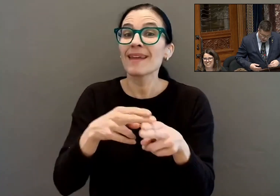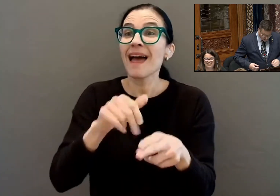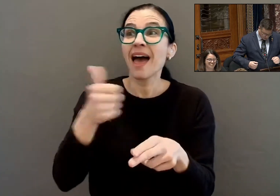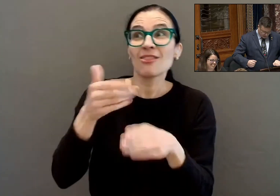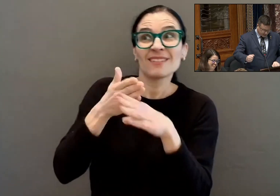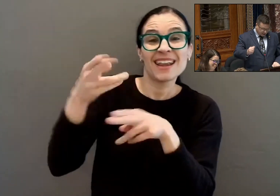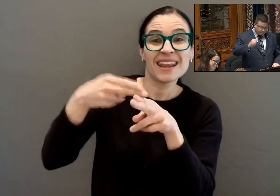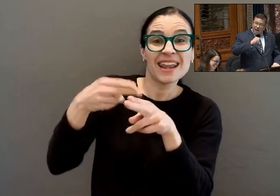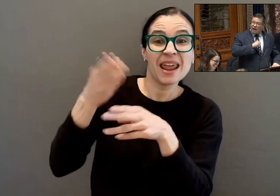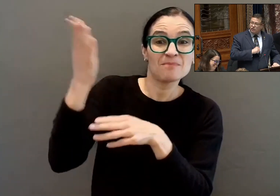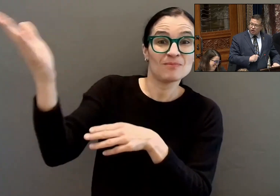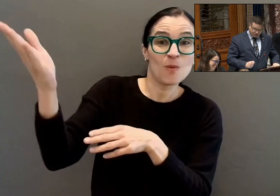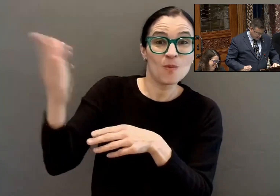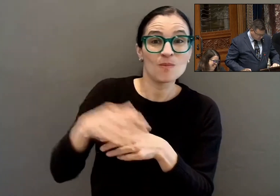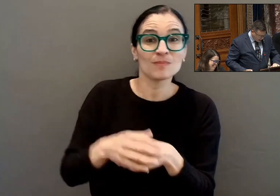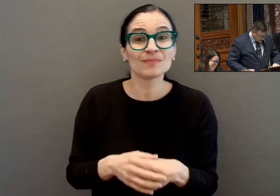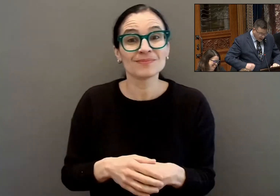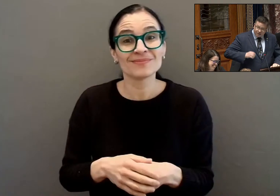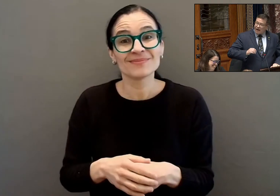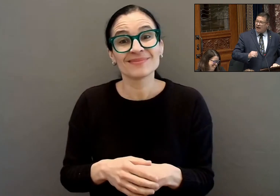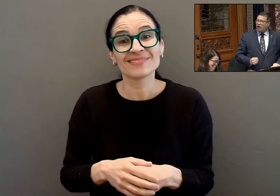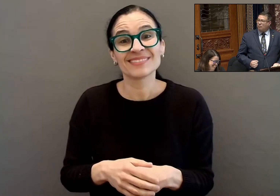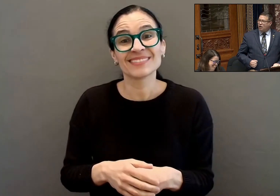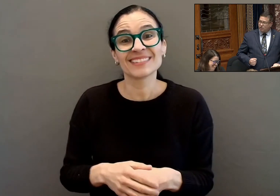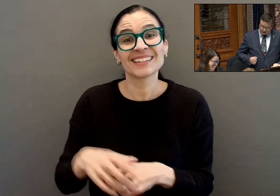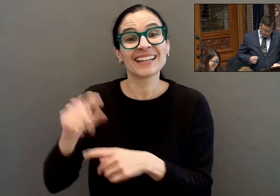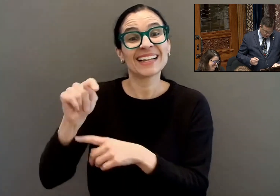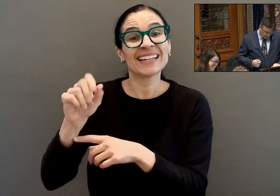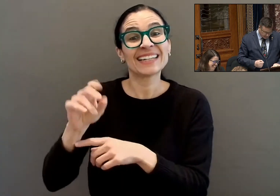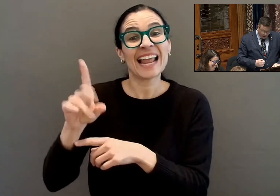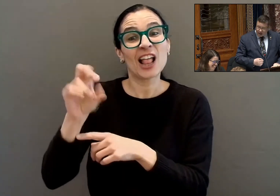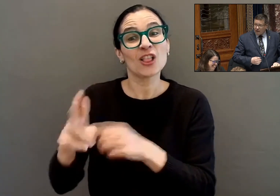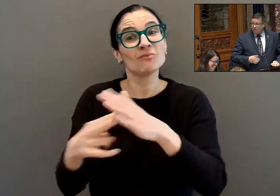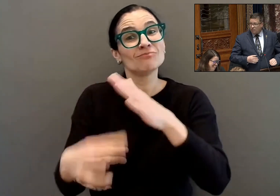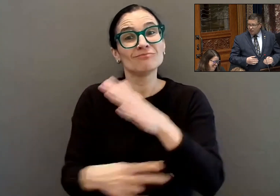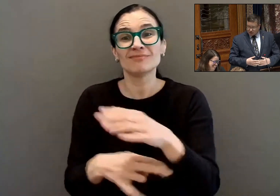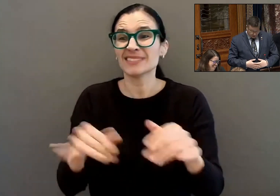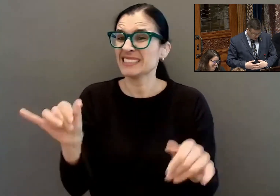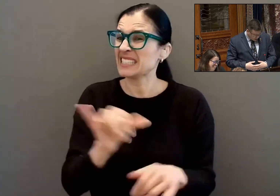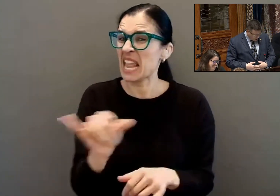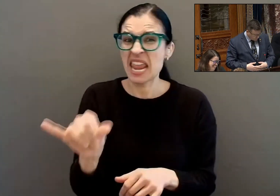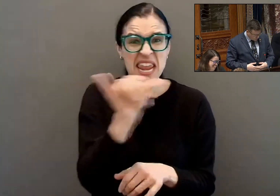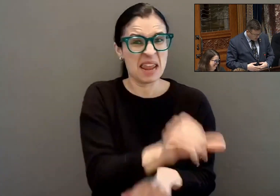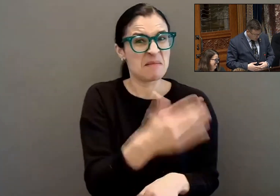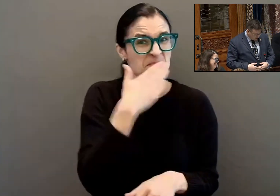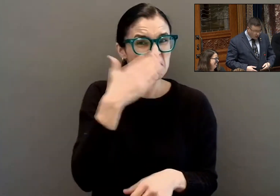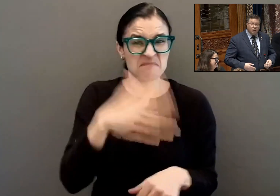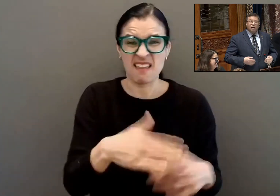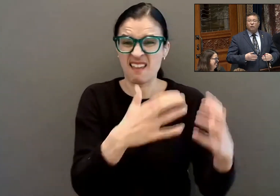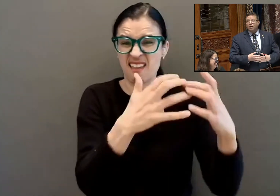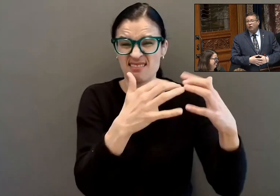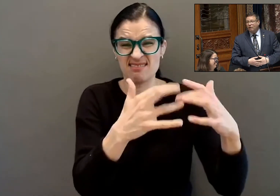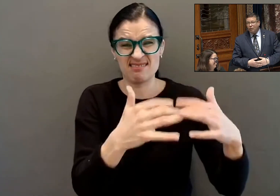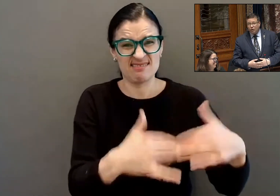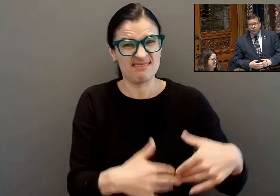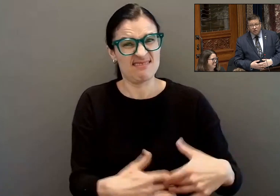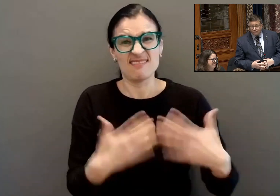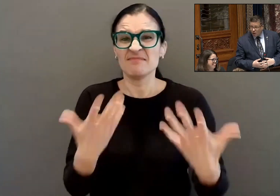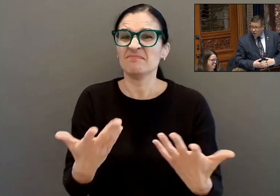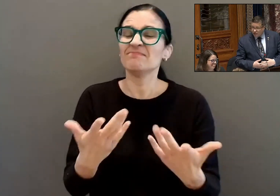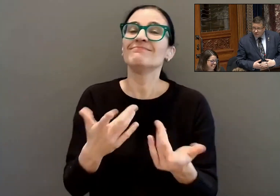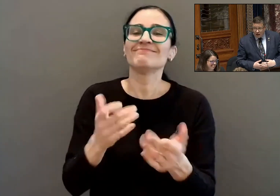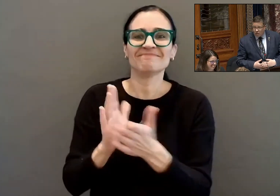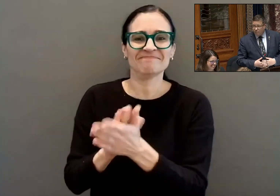as bad, just as bad, just as bad. Taylor Bridge is just as bad, Mr. Premier. Quesnel River Bridge